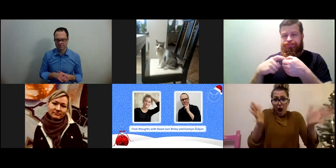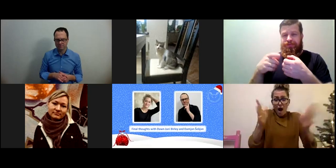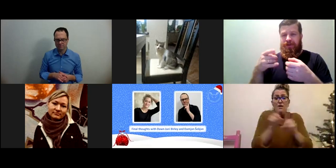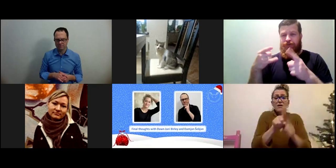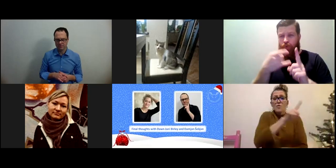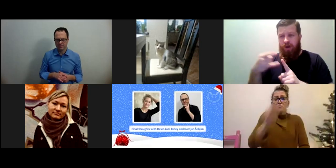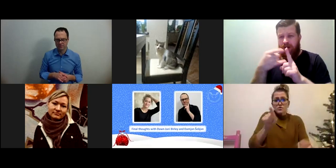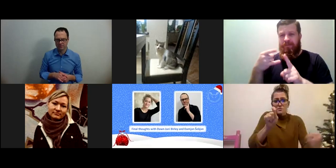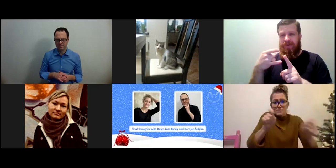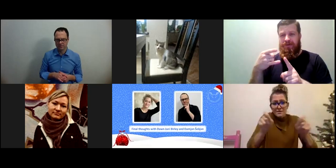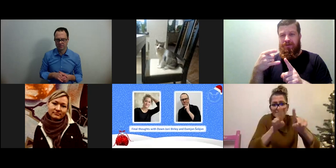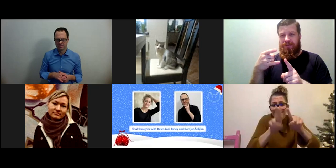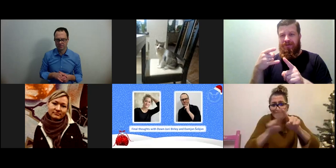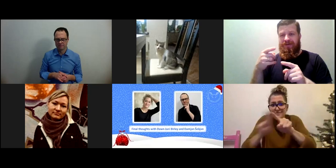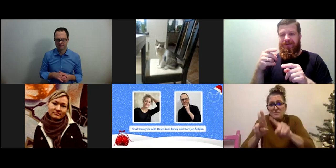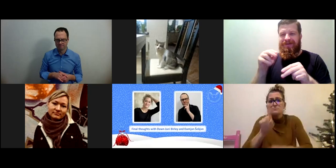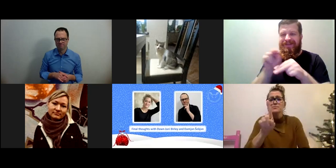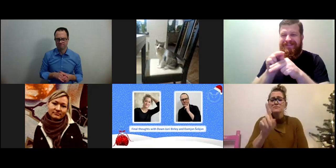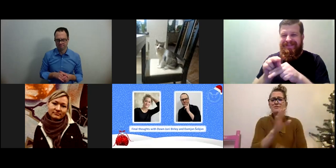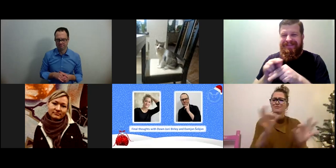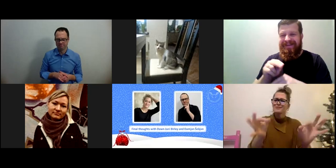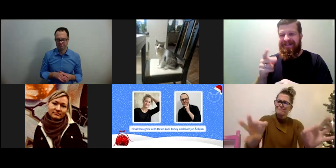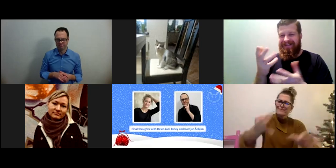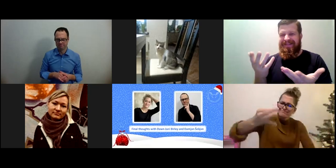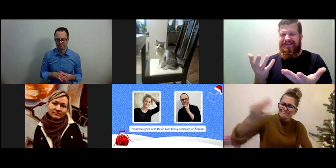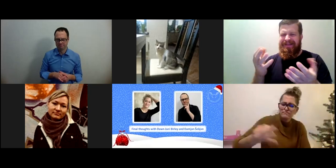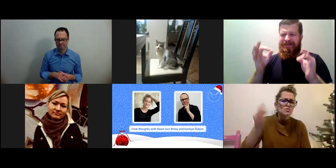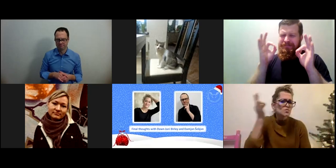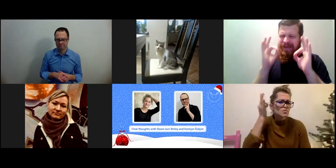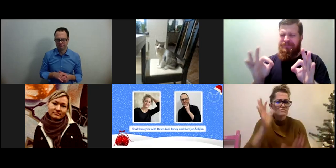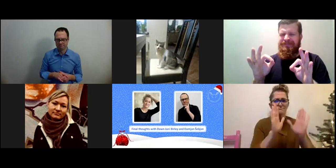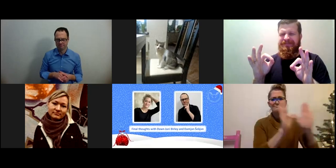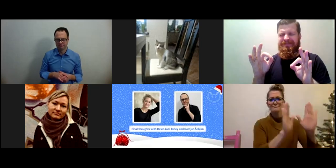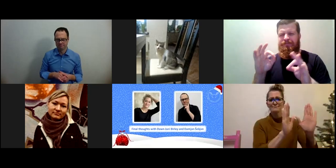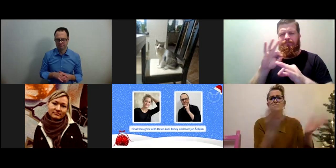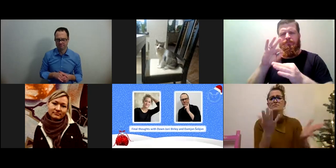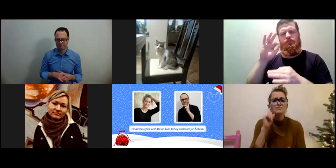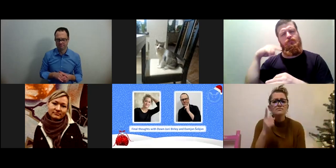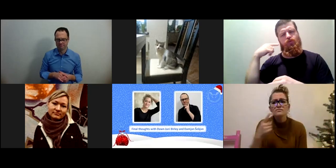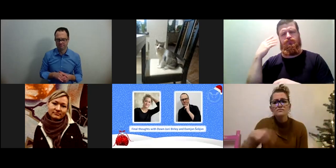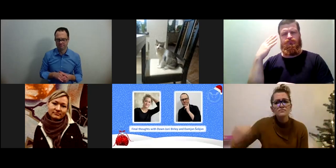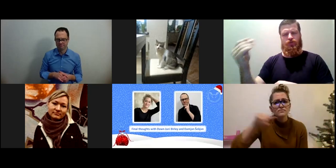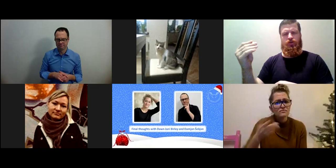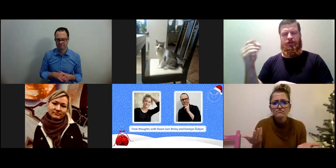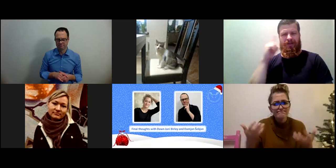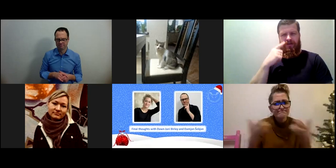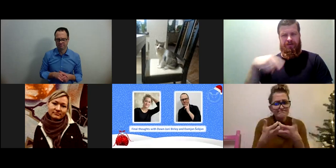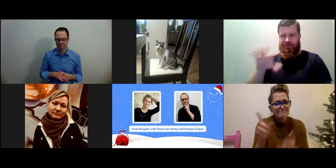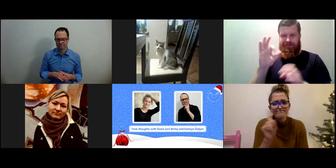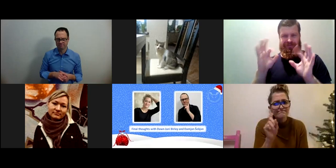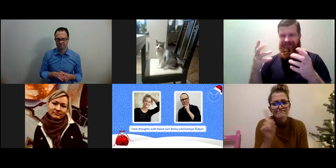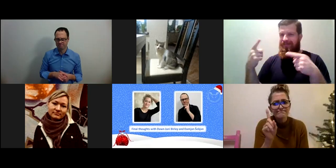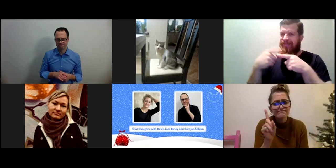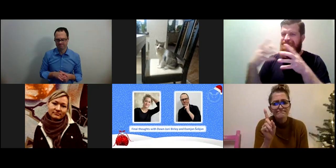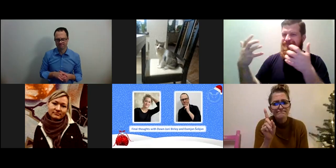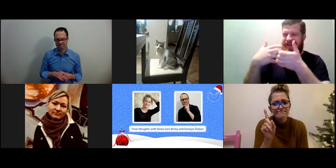through Zoom. And of course, many people have been using the Zoom service, but it is